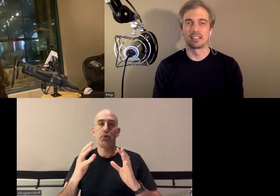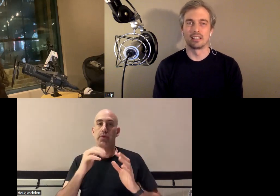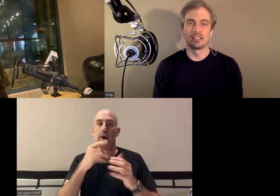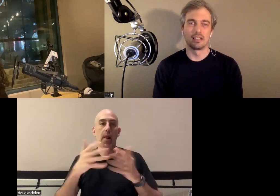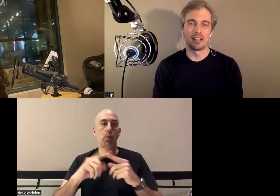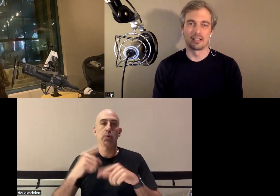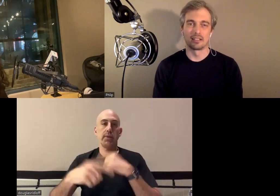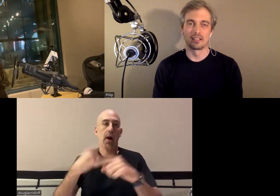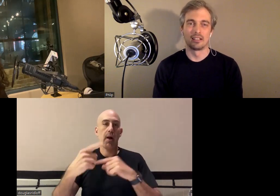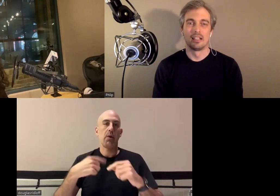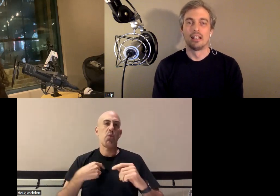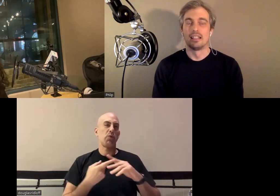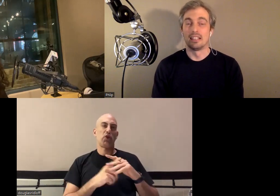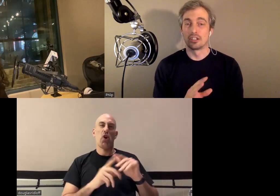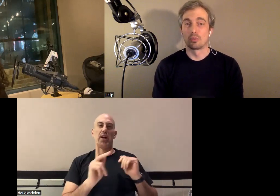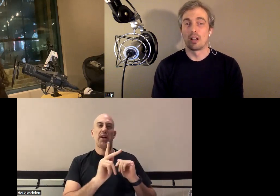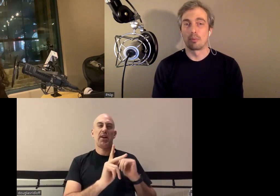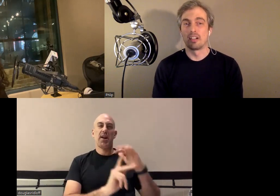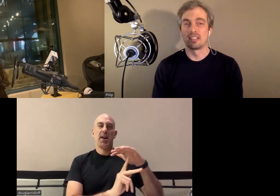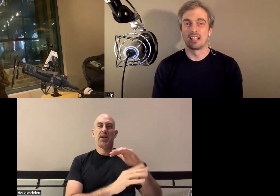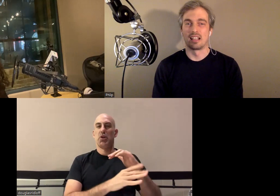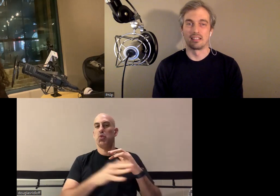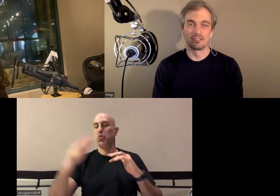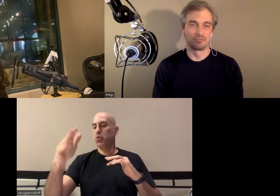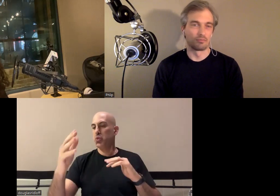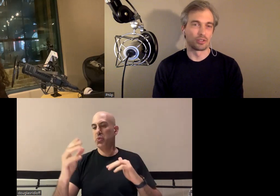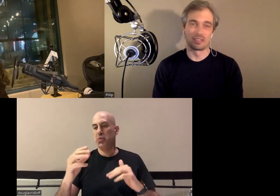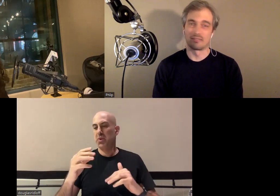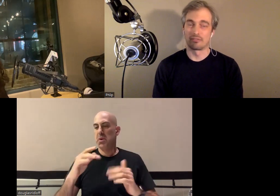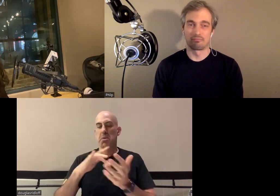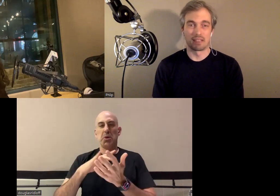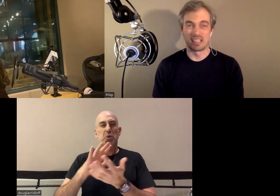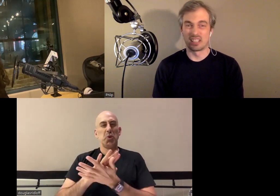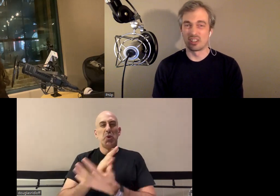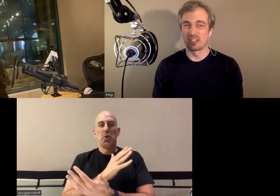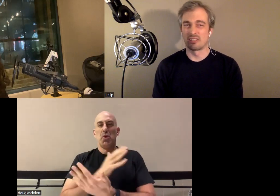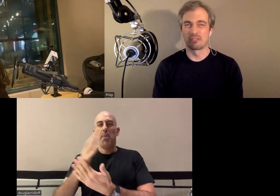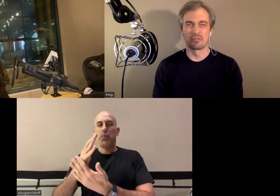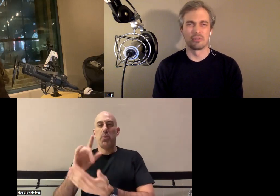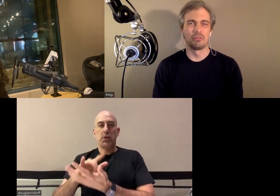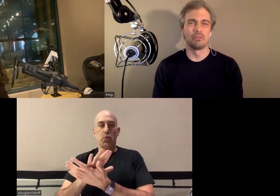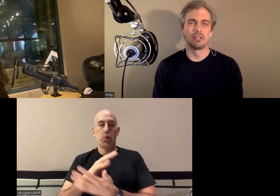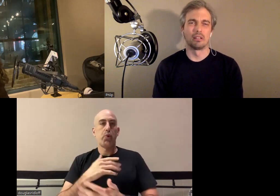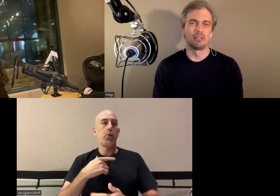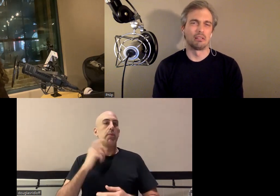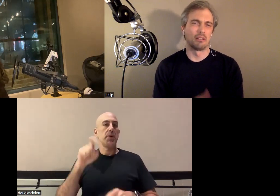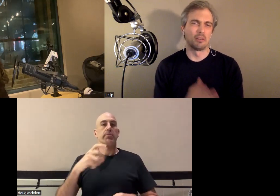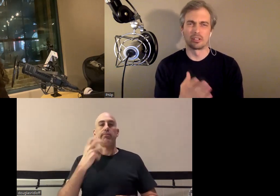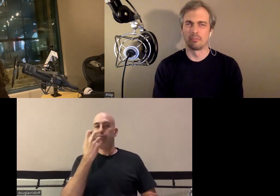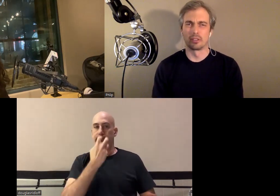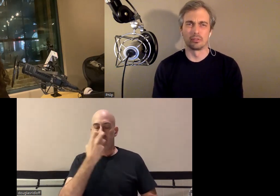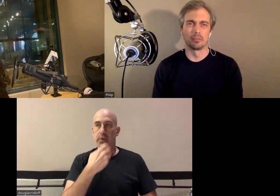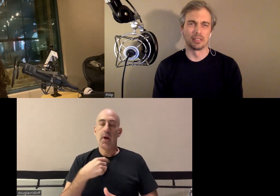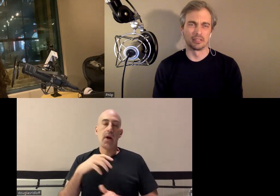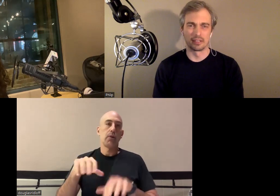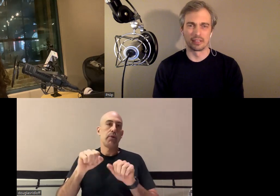in attendance there. And the teachers were not permitted to sign, starting at kindergarten through